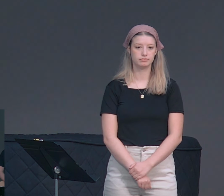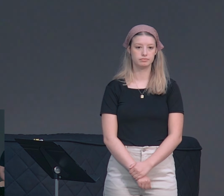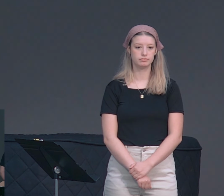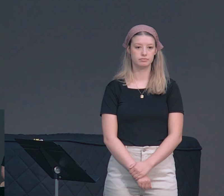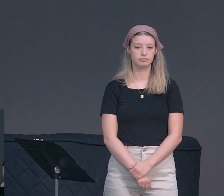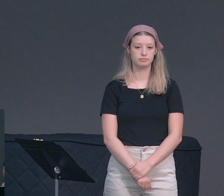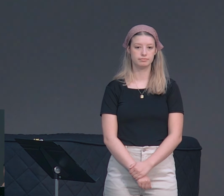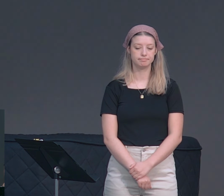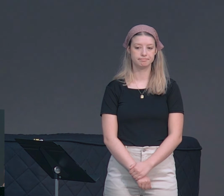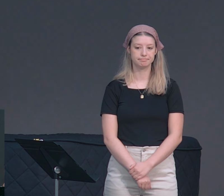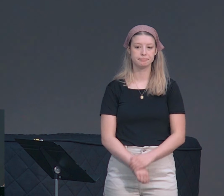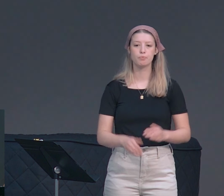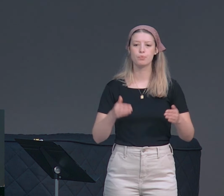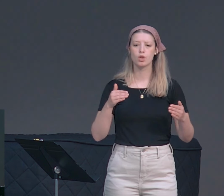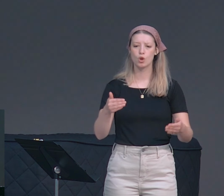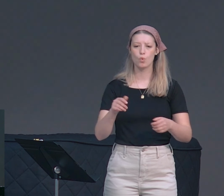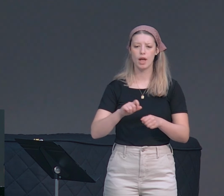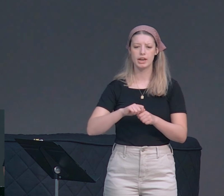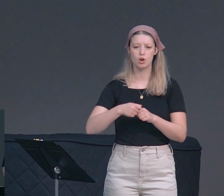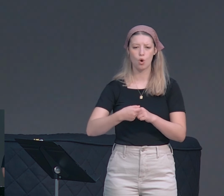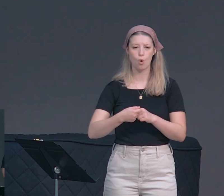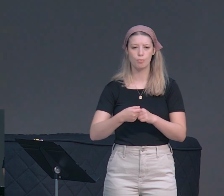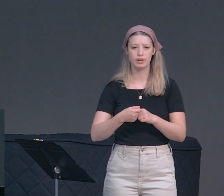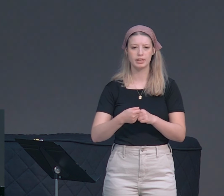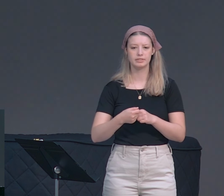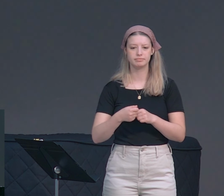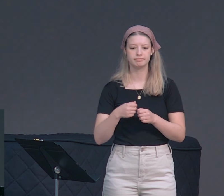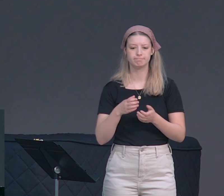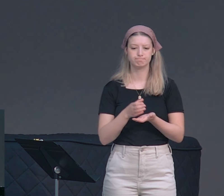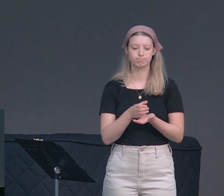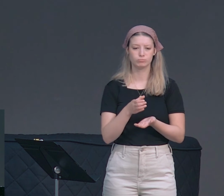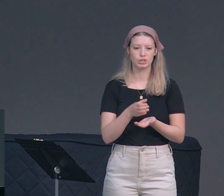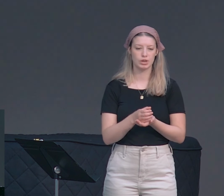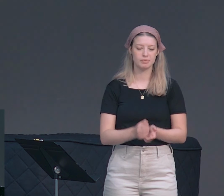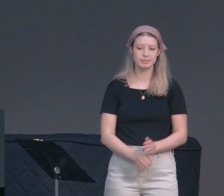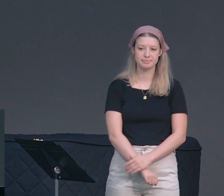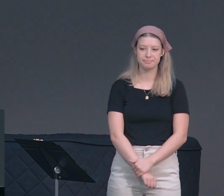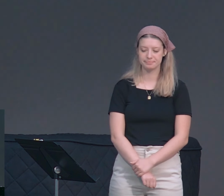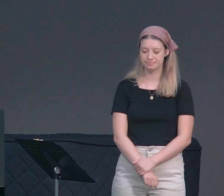If you would, go ahead and open up at least the cracker portion of your cups.